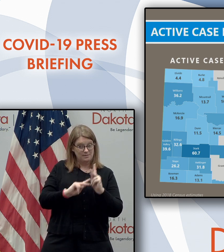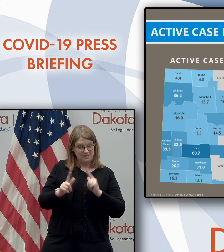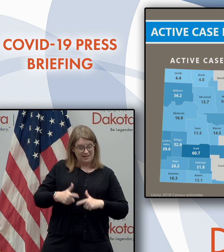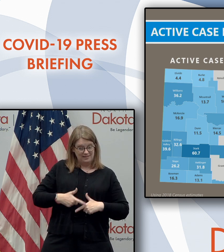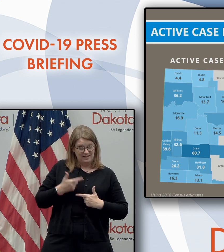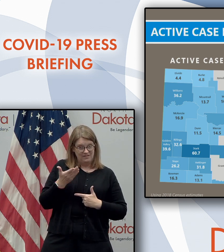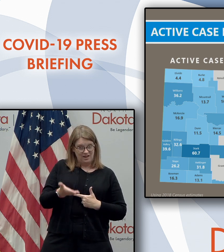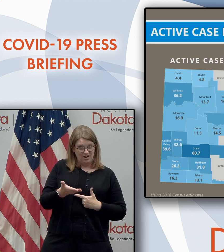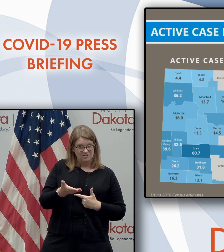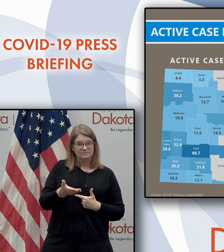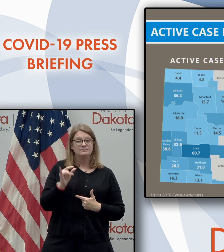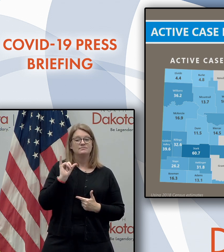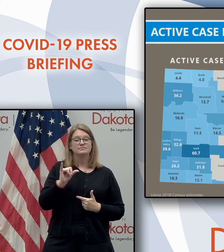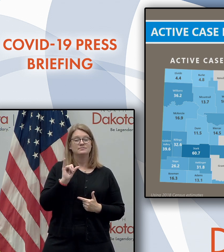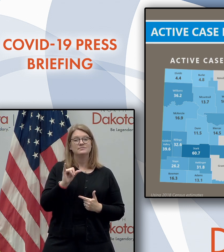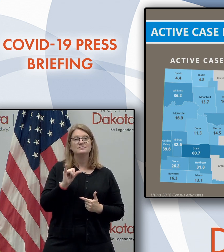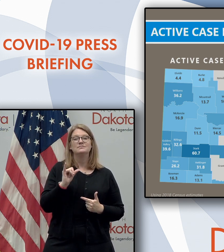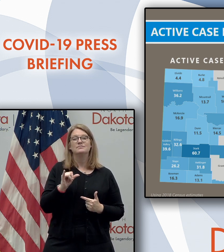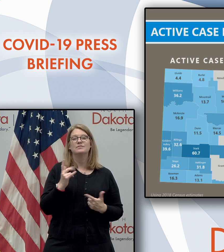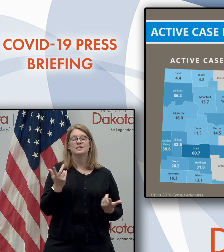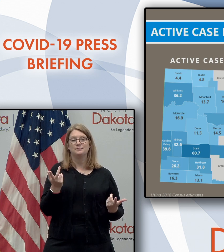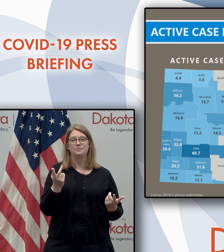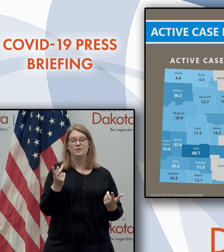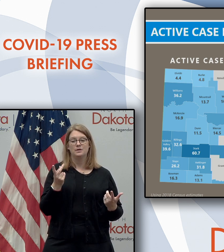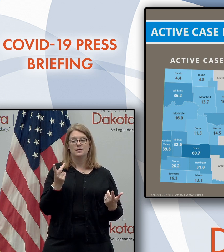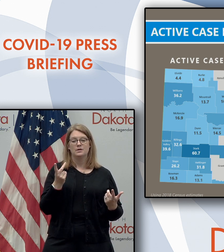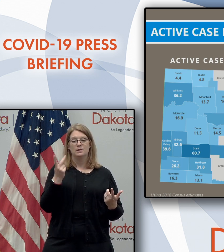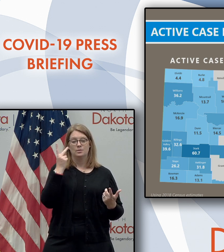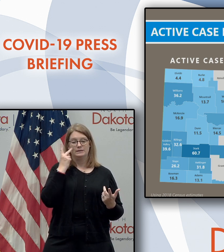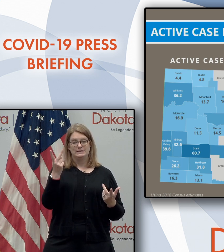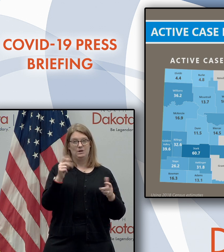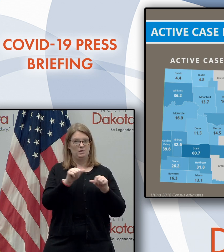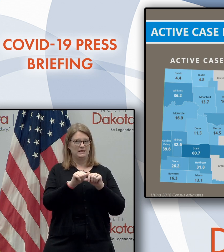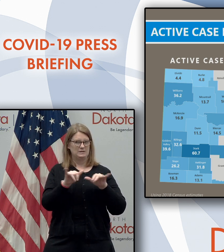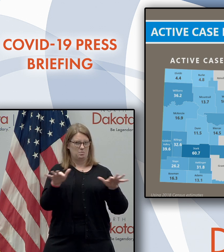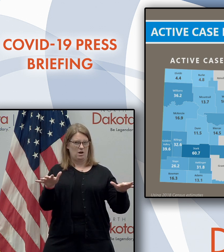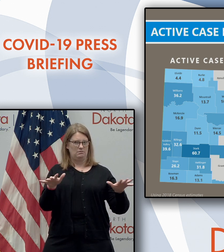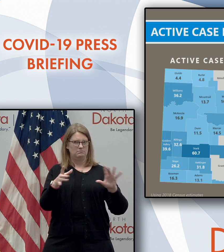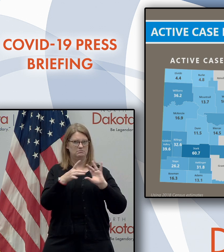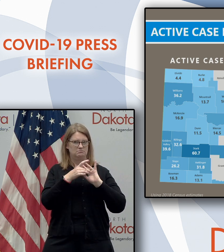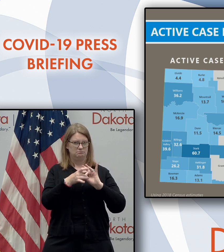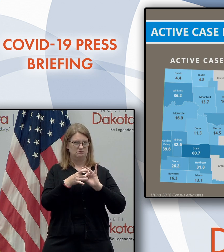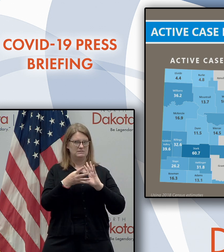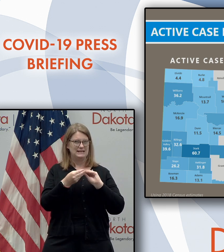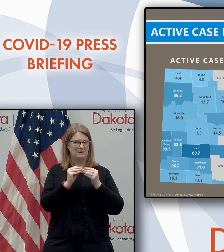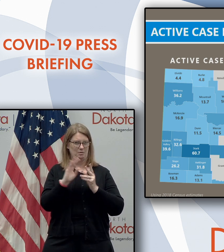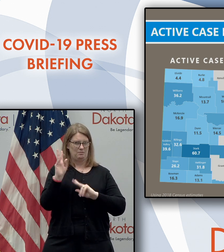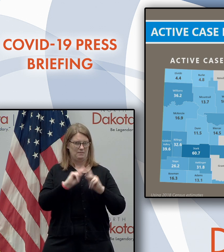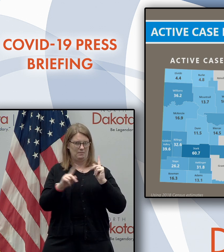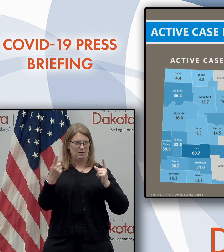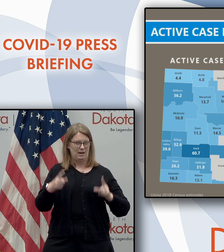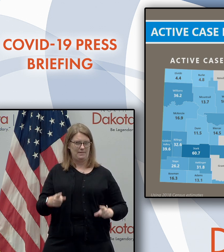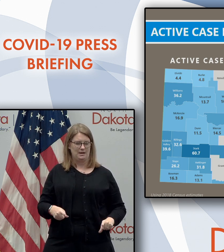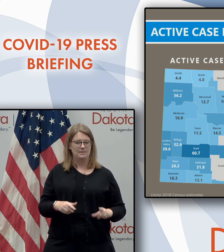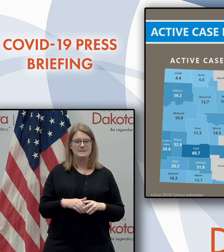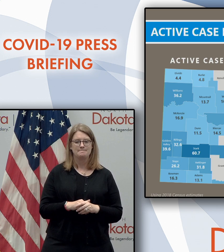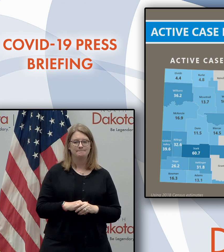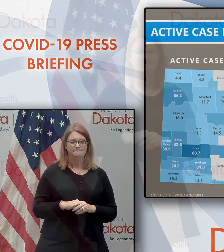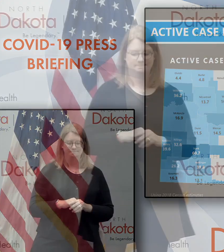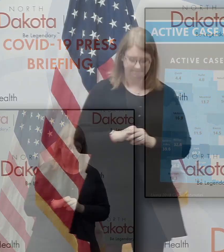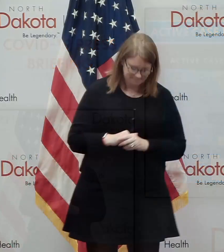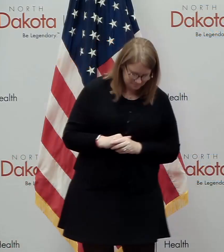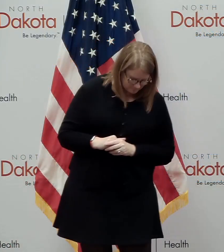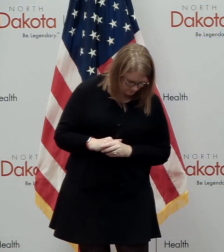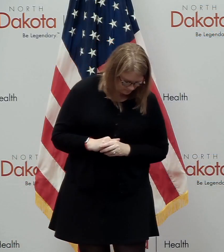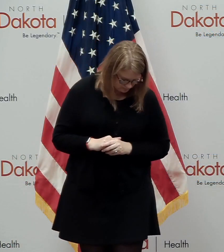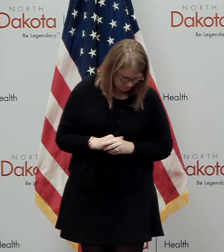a story here where we can see where the spread relative to population may be occurring.